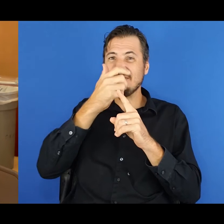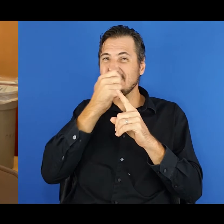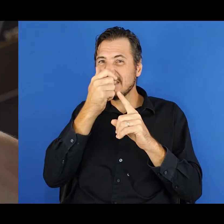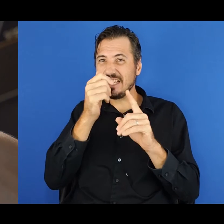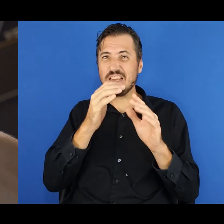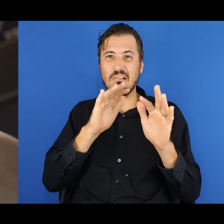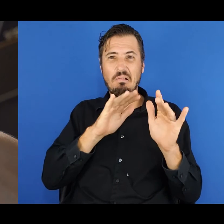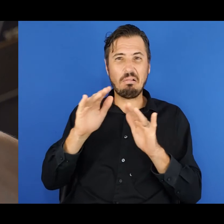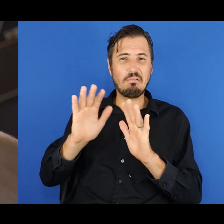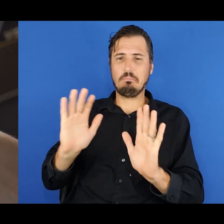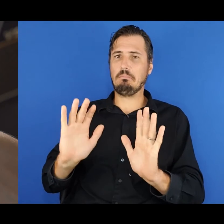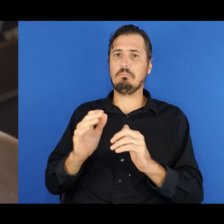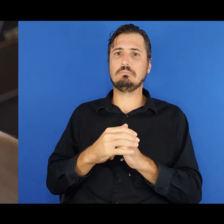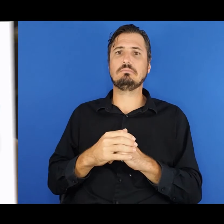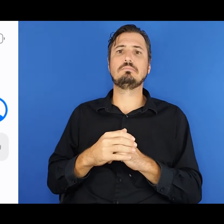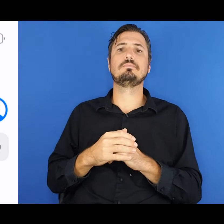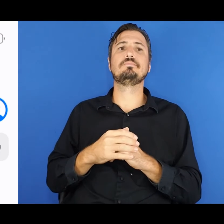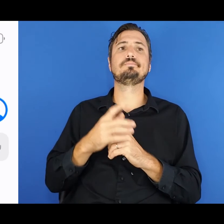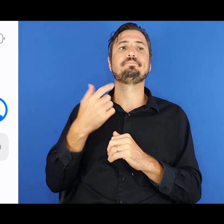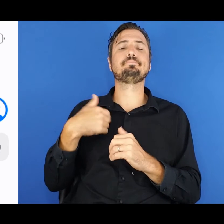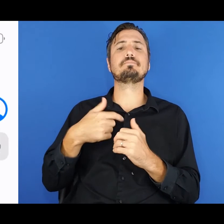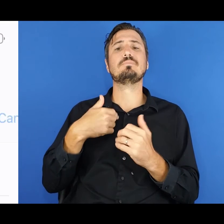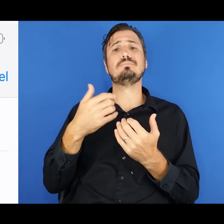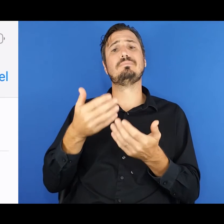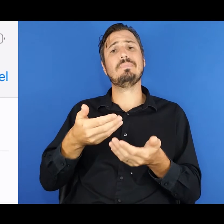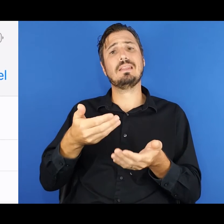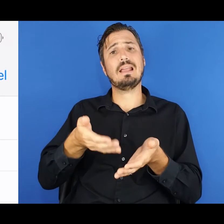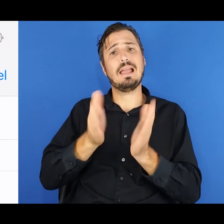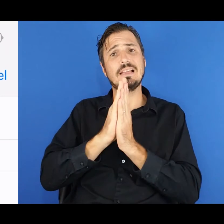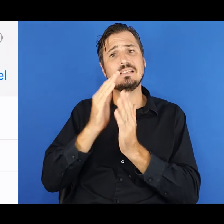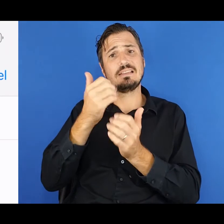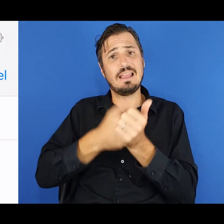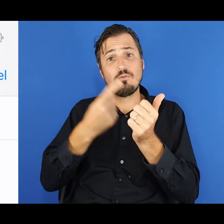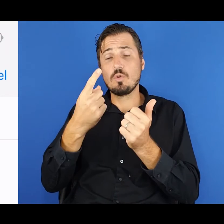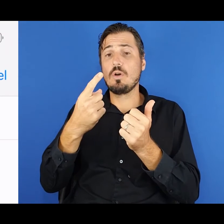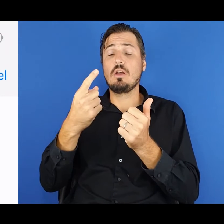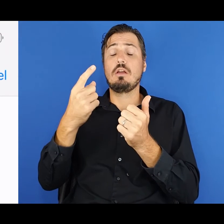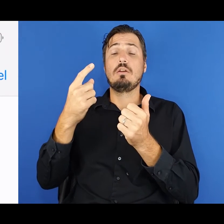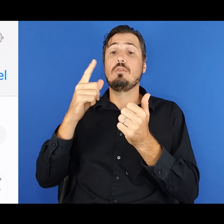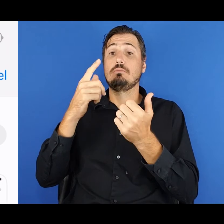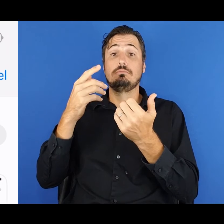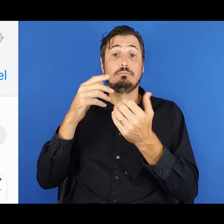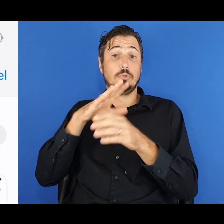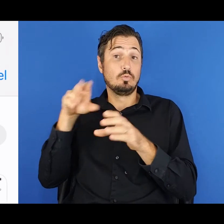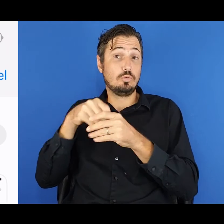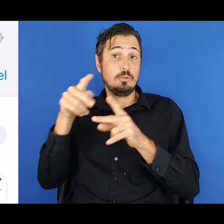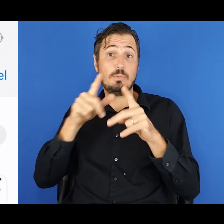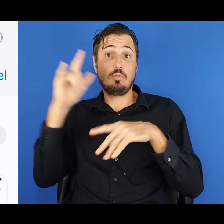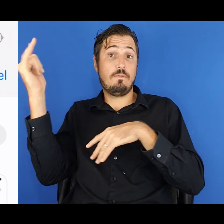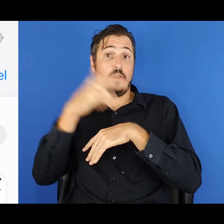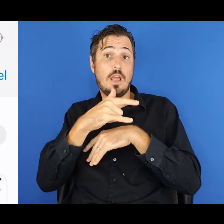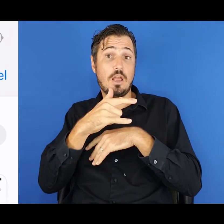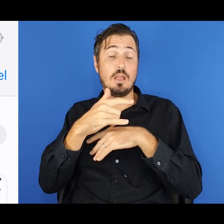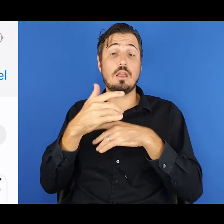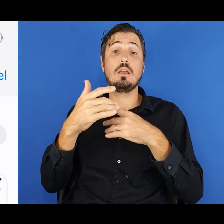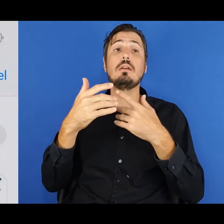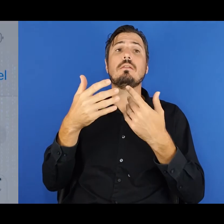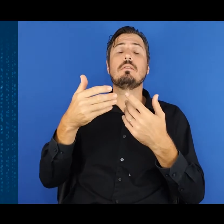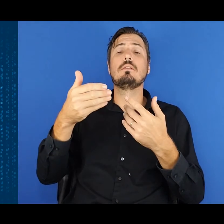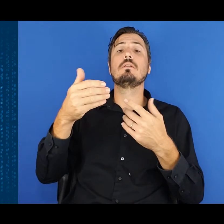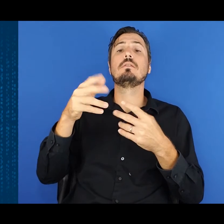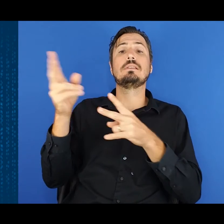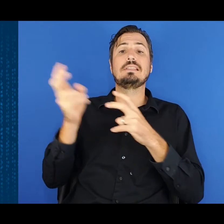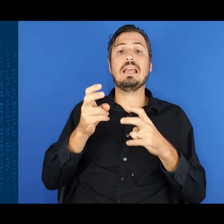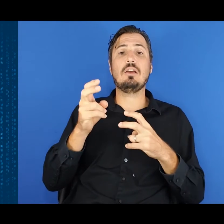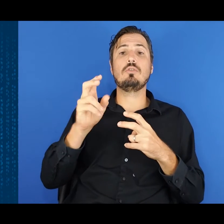ask everyone, including incoming travelers, to download the Aloha Safe Alert app onto your smartphone. Aloha Safe Alert is